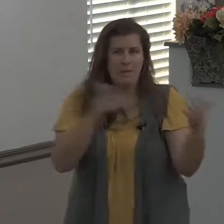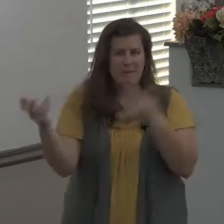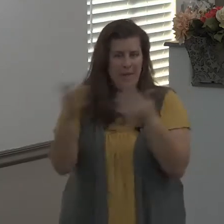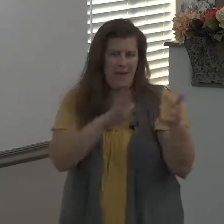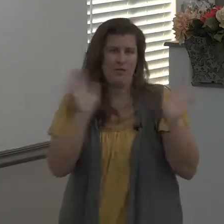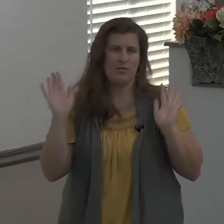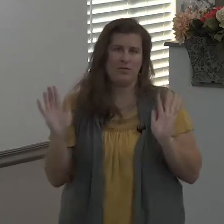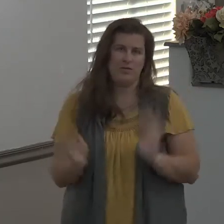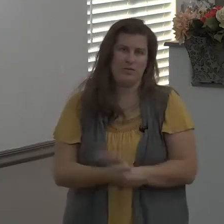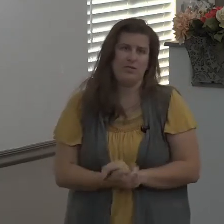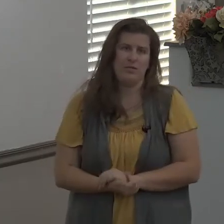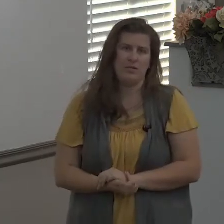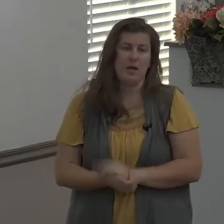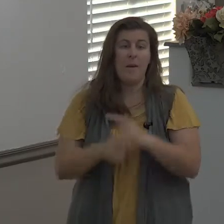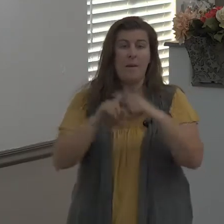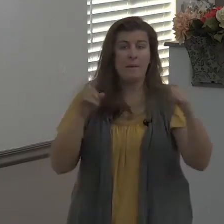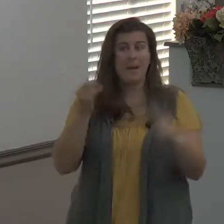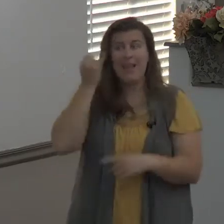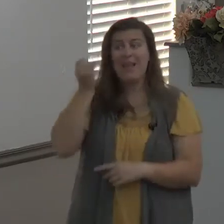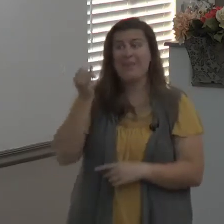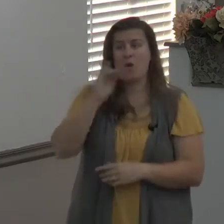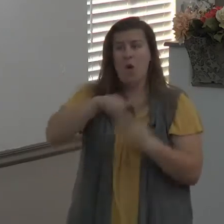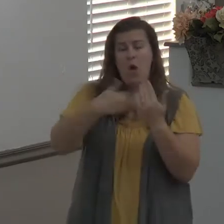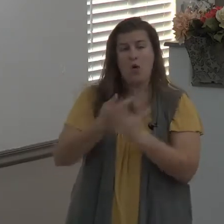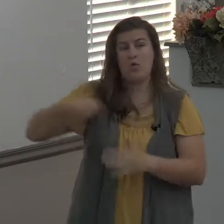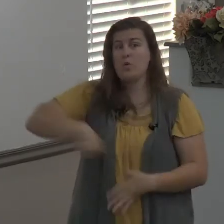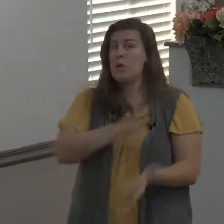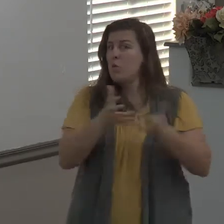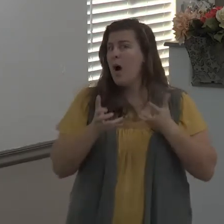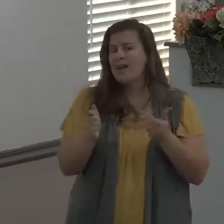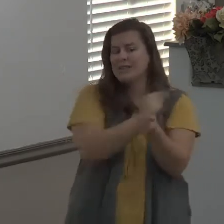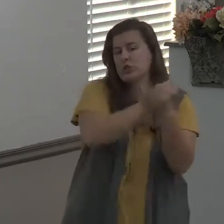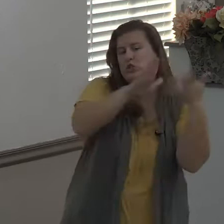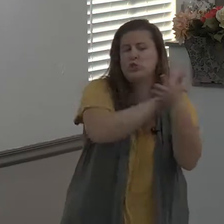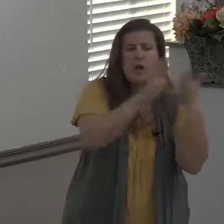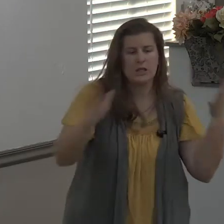loses the real battle, and God wins the real battle.